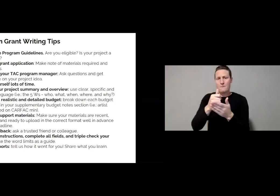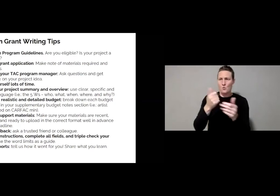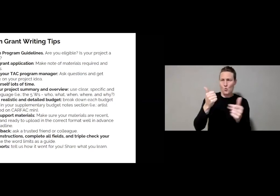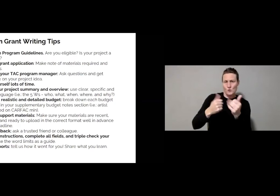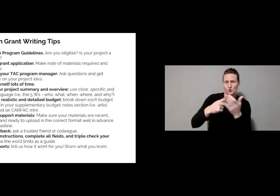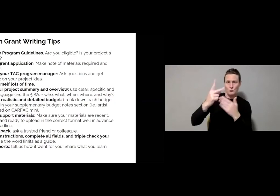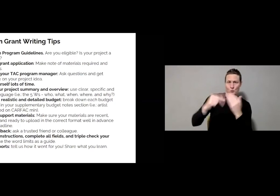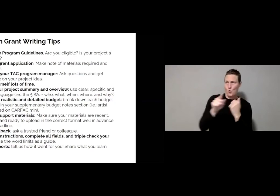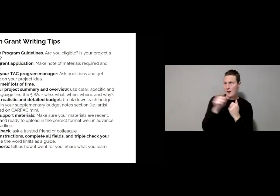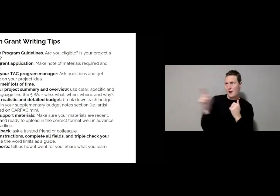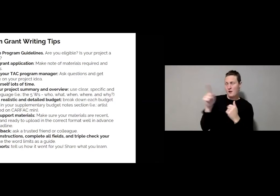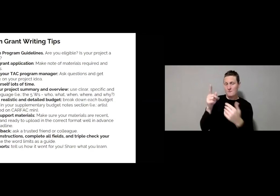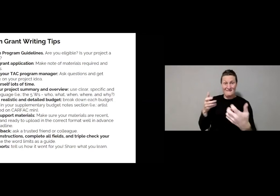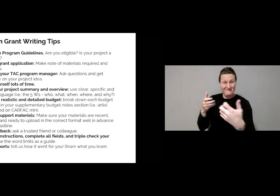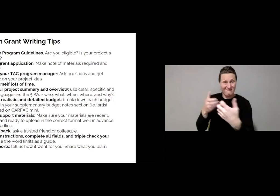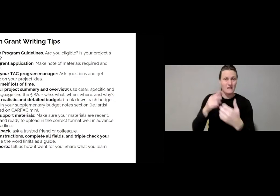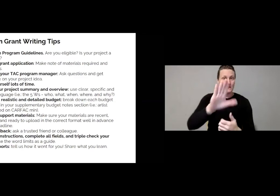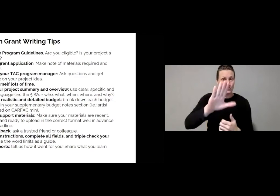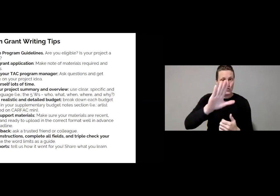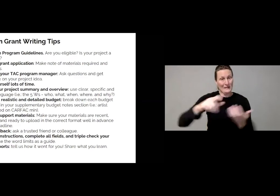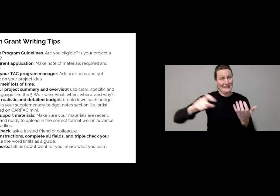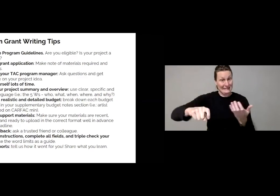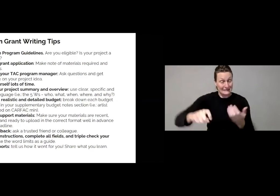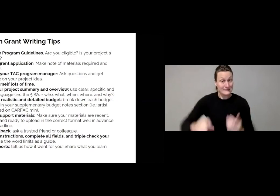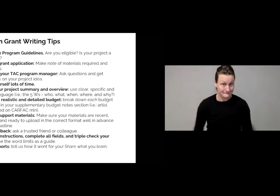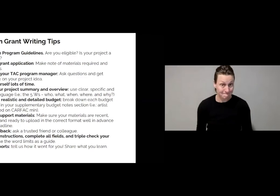makes sense in the program that you're looking at.